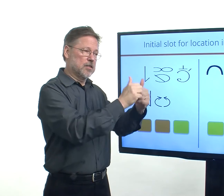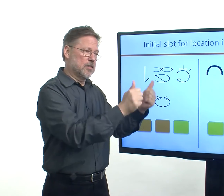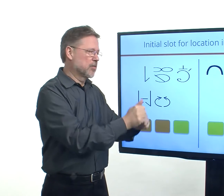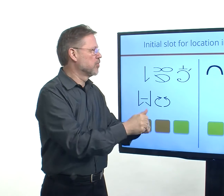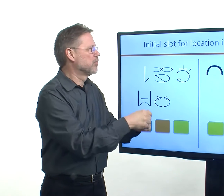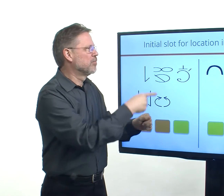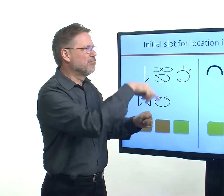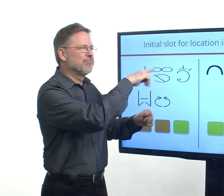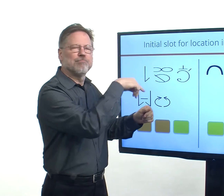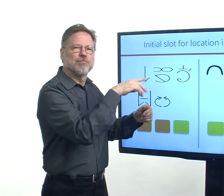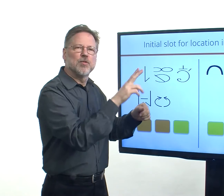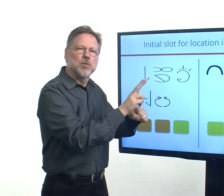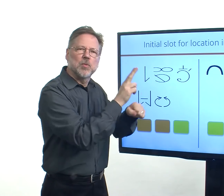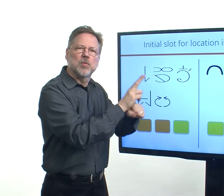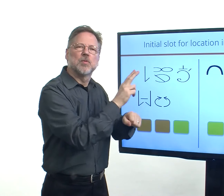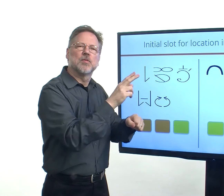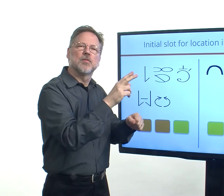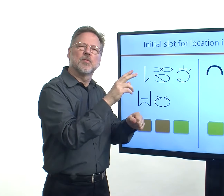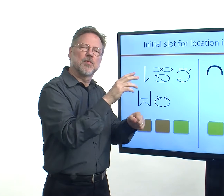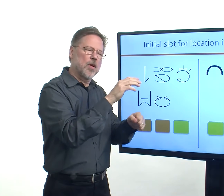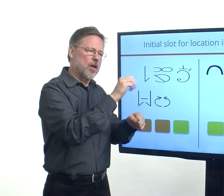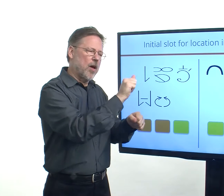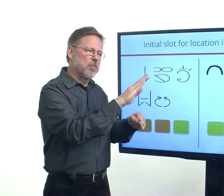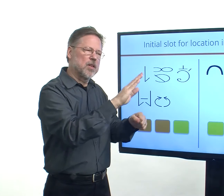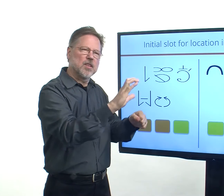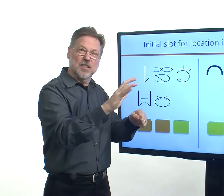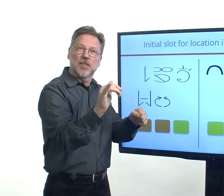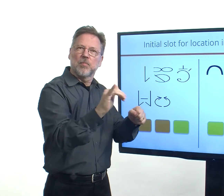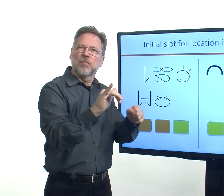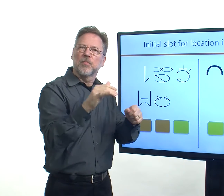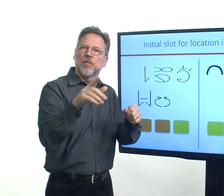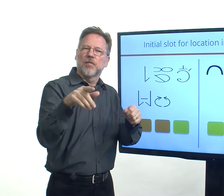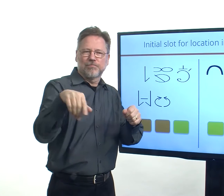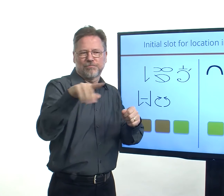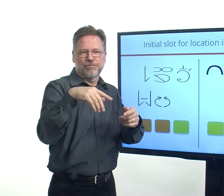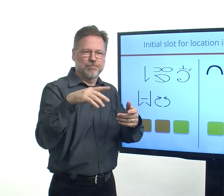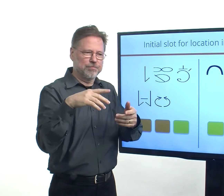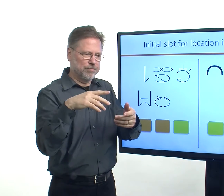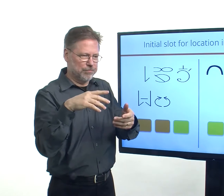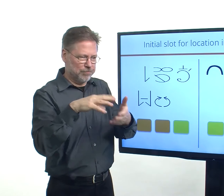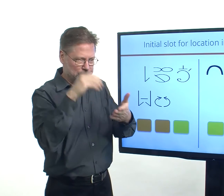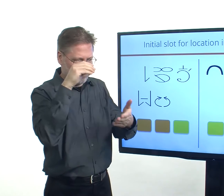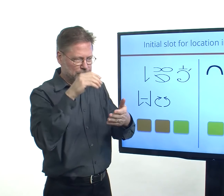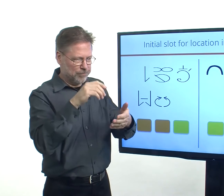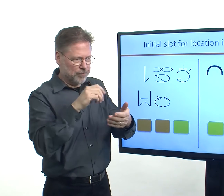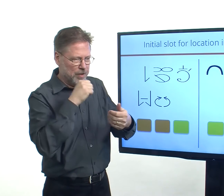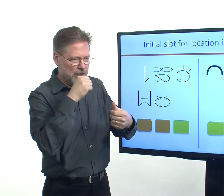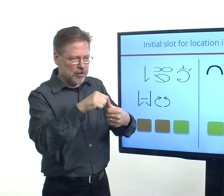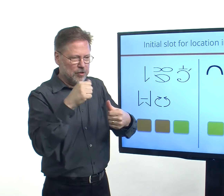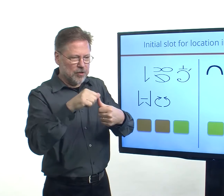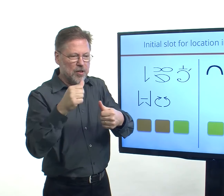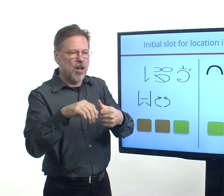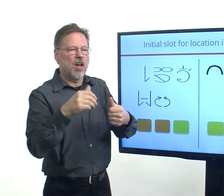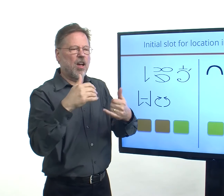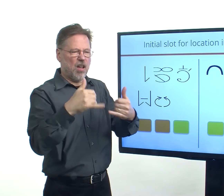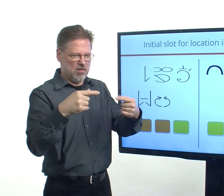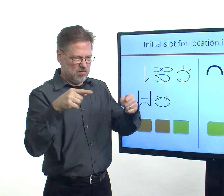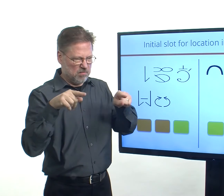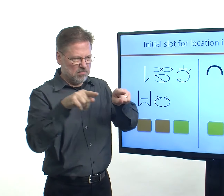notations. Notice that for hand shape, the DASL authors use letters in their notations which parallel